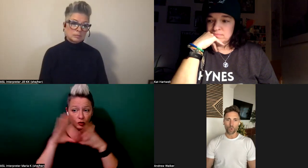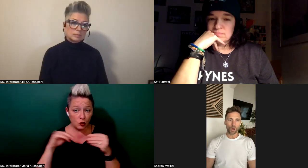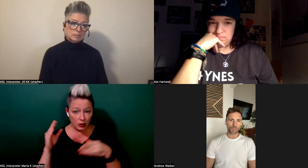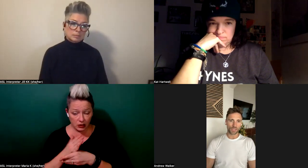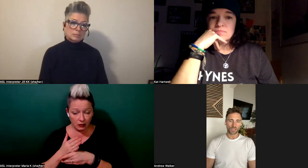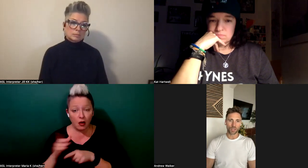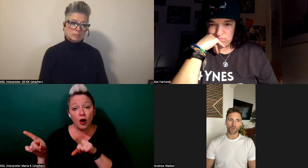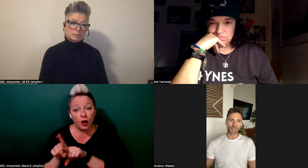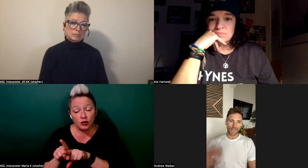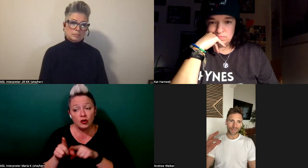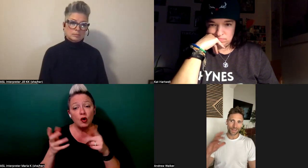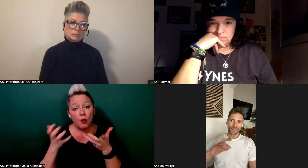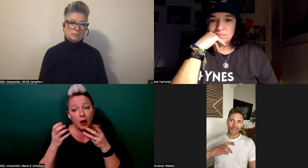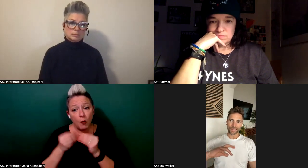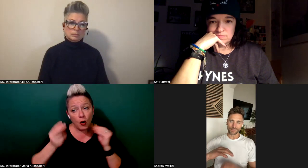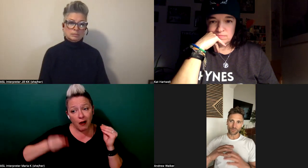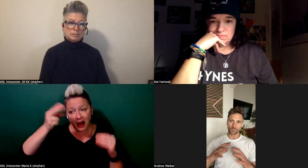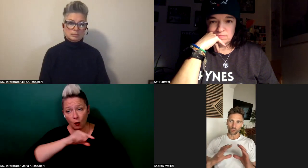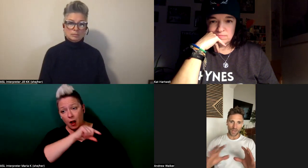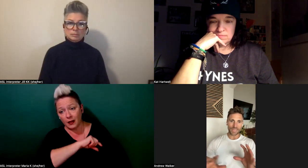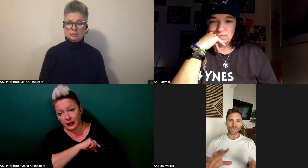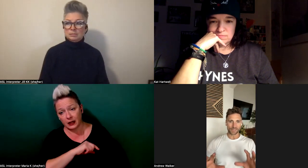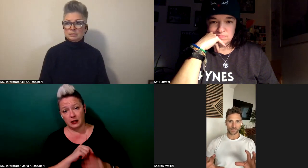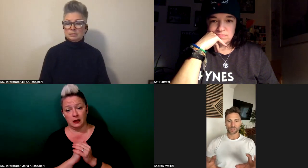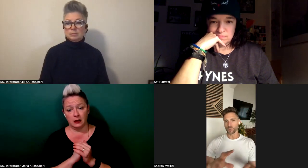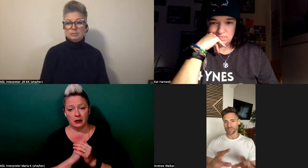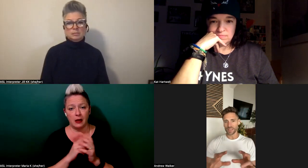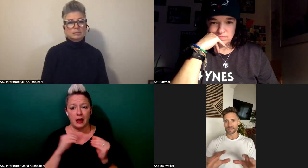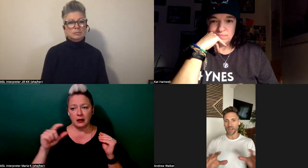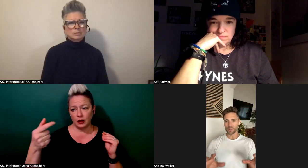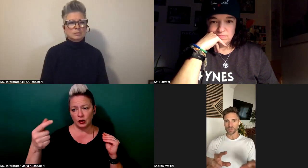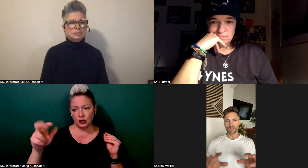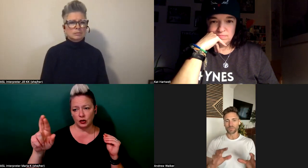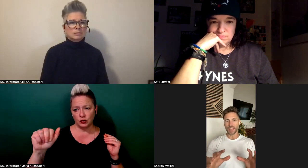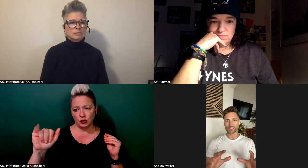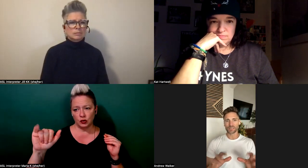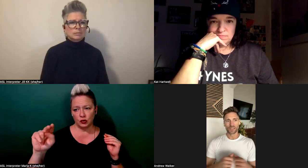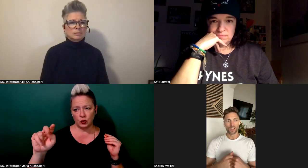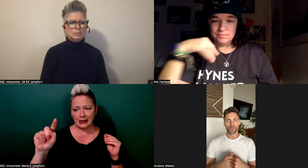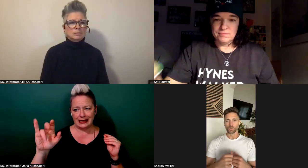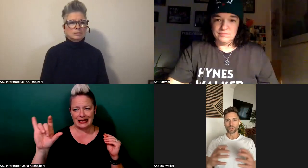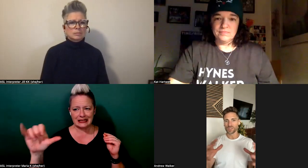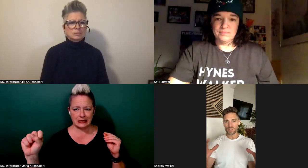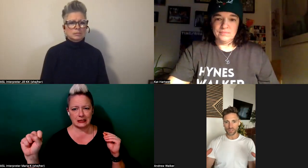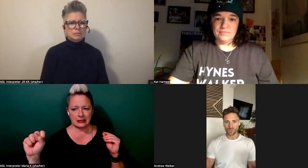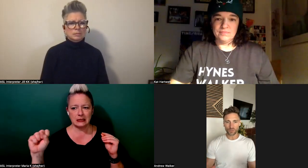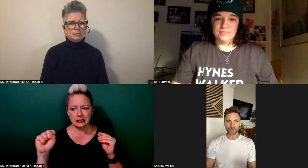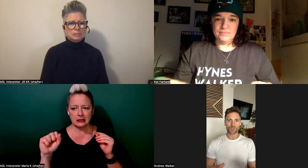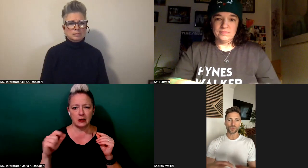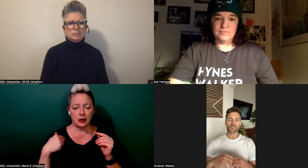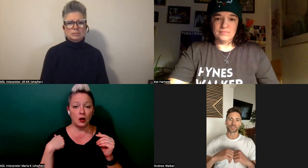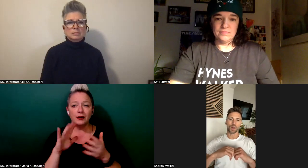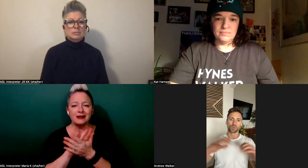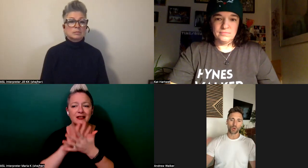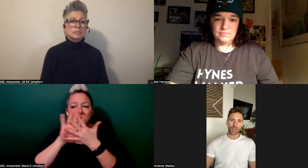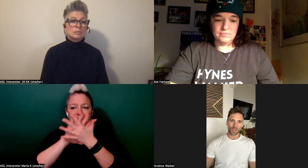lot more quality, and graininess. So there's like a nice, we're using nice